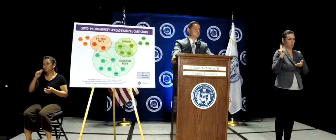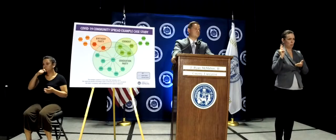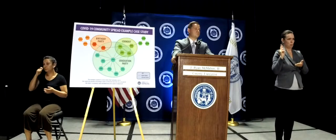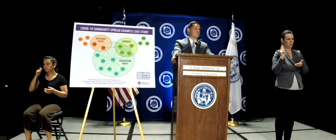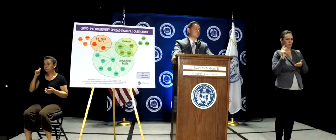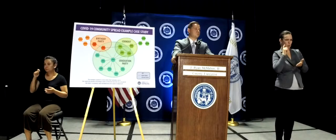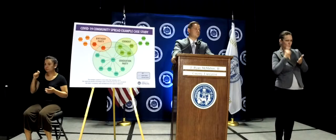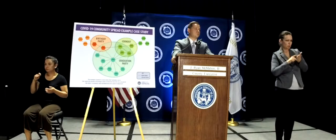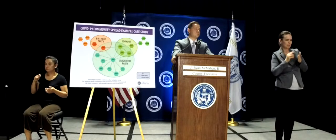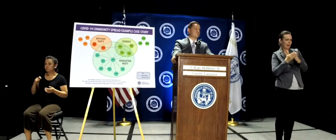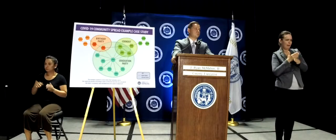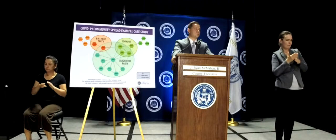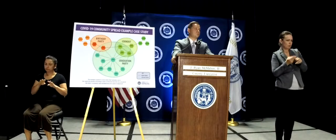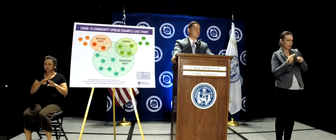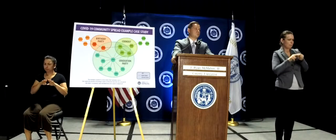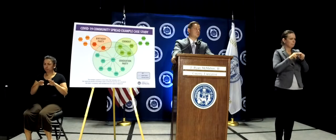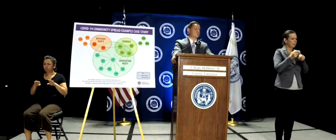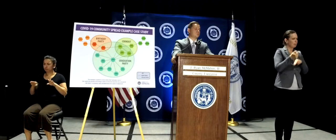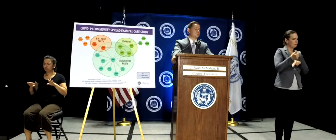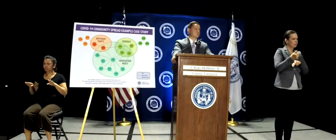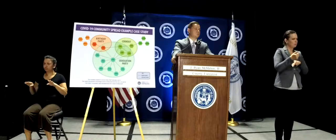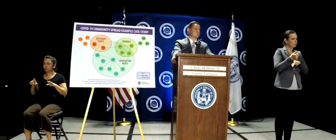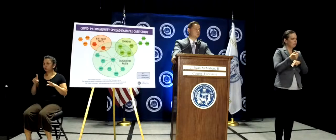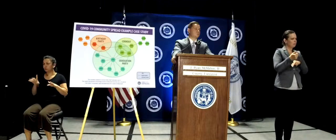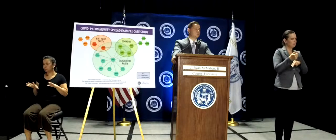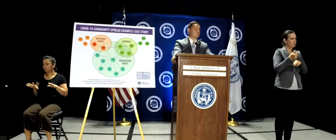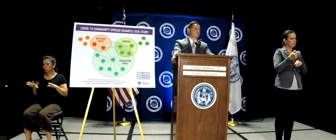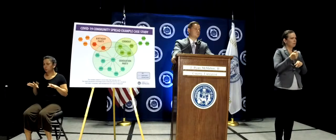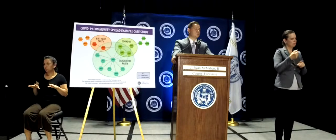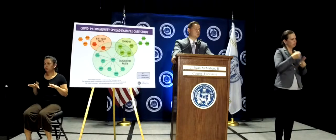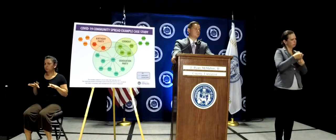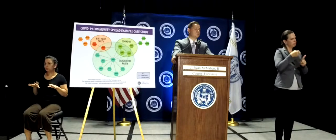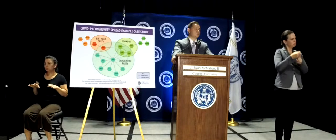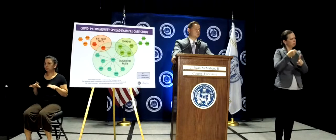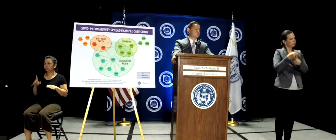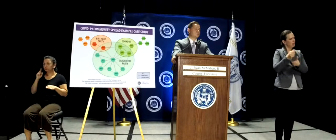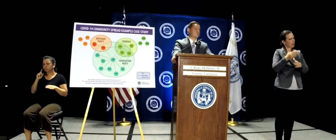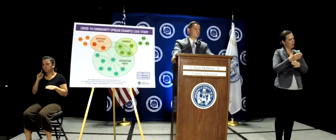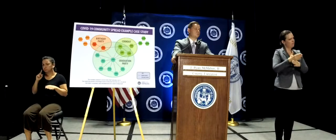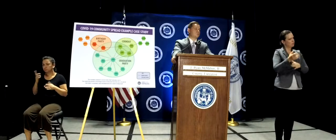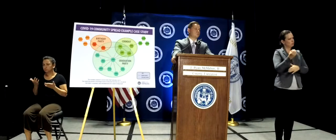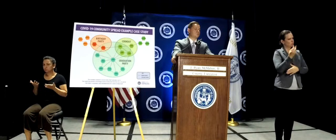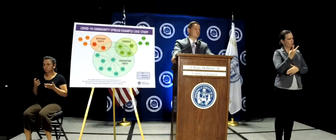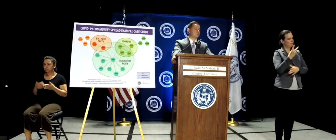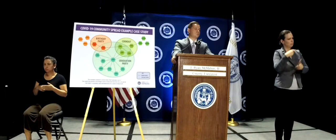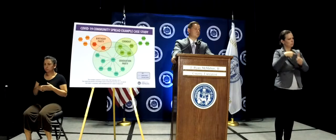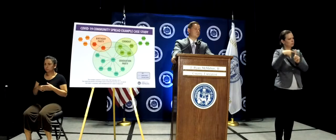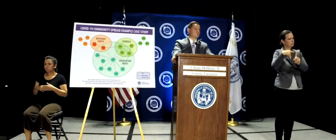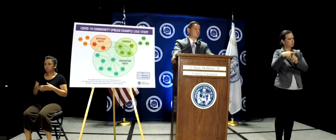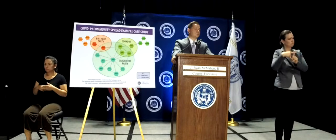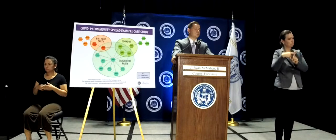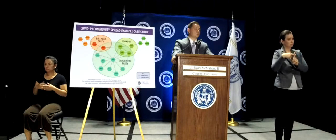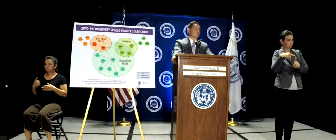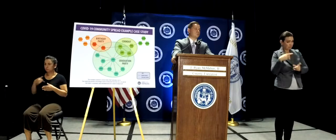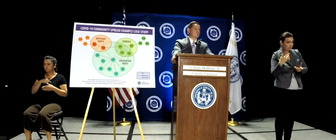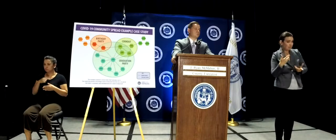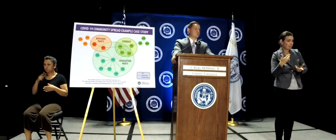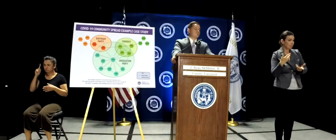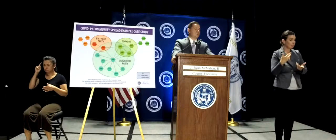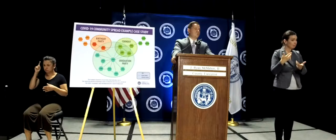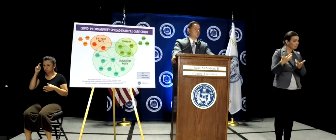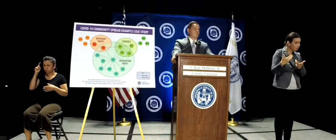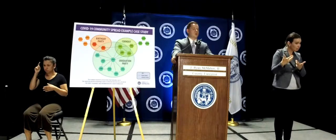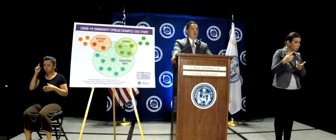around a dozen a day. But how confident can we be in that? Should we be a little worried that it's underreported because of the